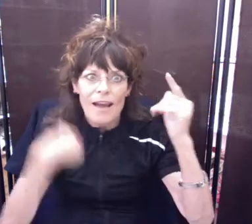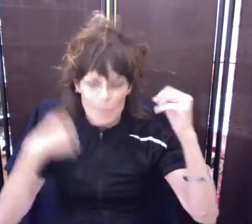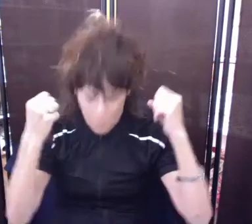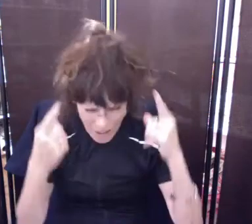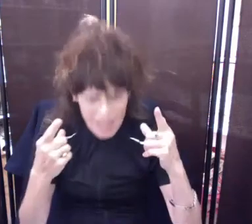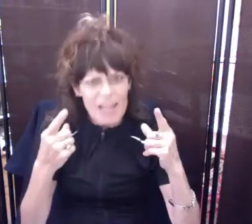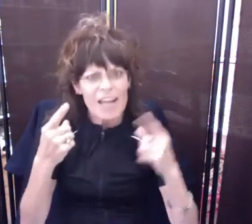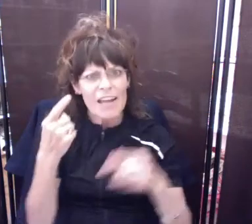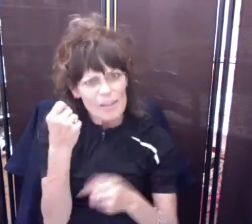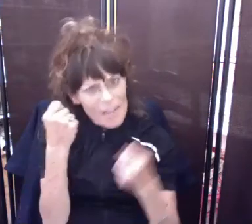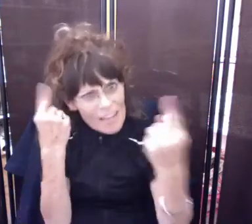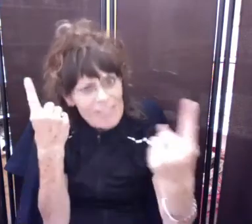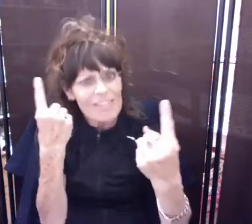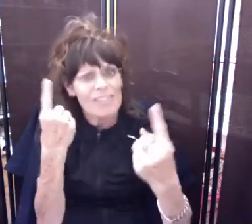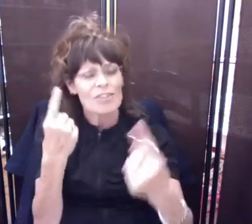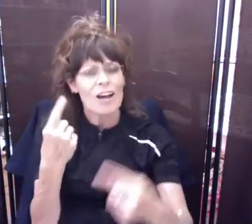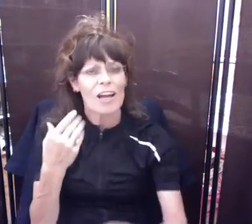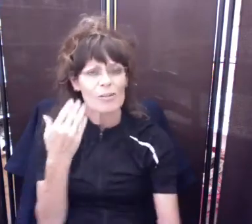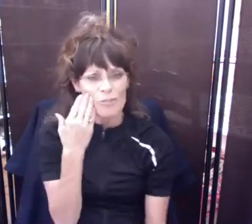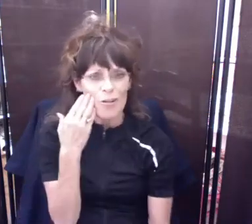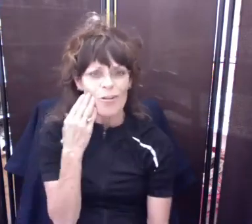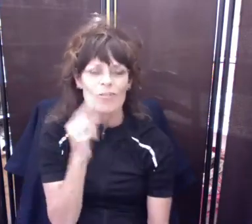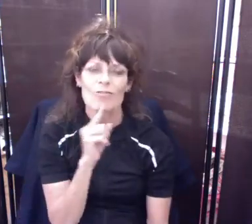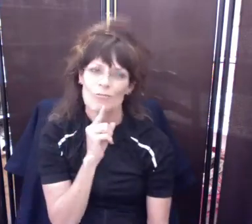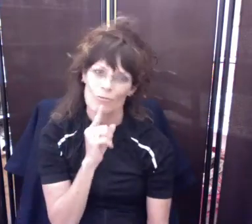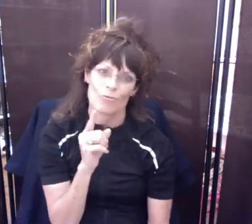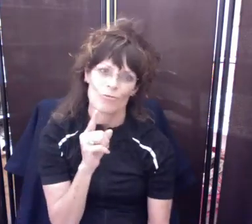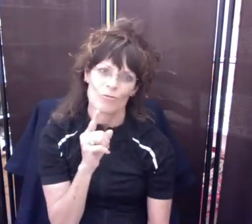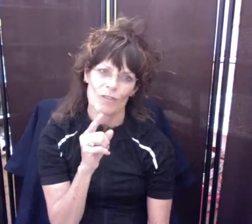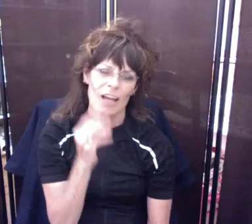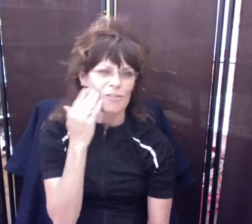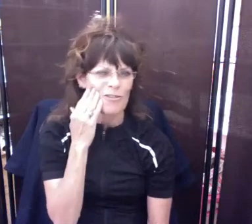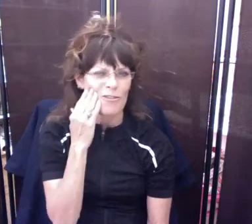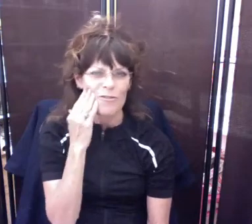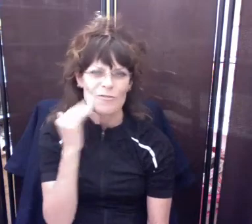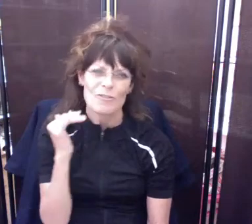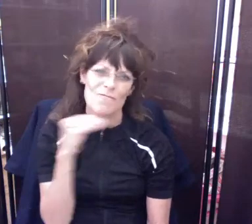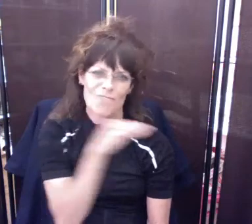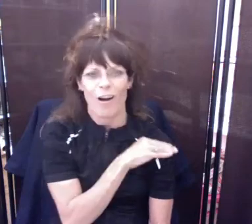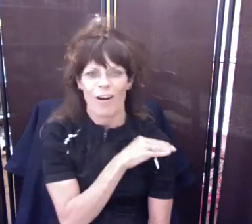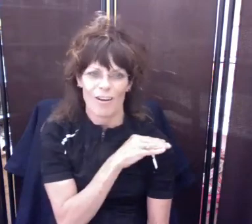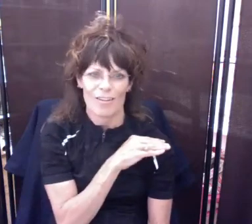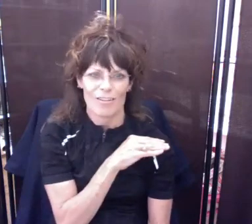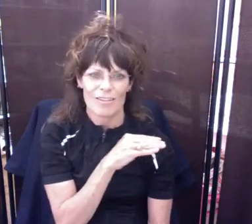I'm awake. I know the truth from the false. I see things as they really